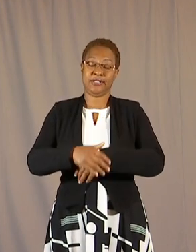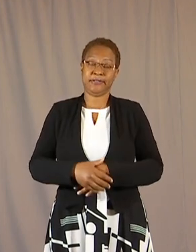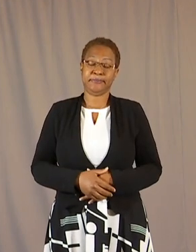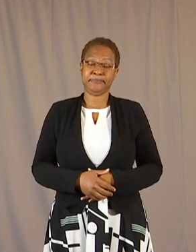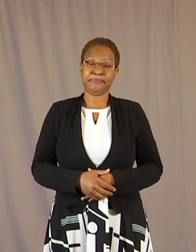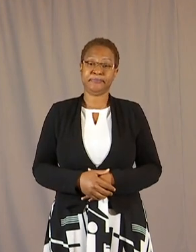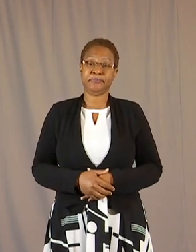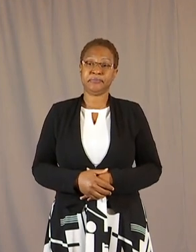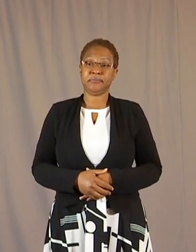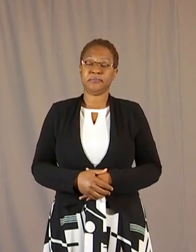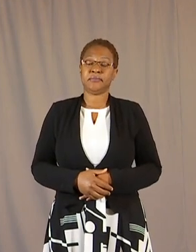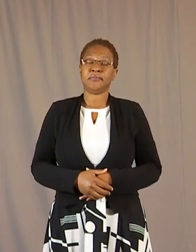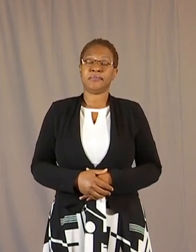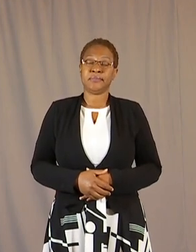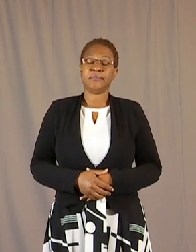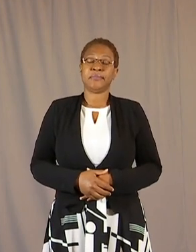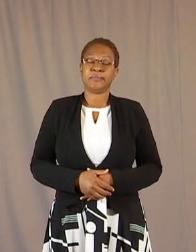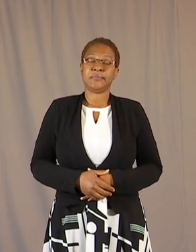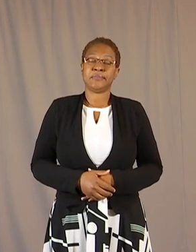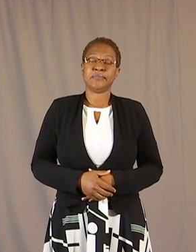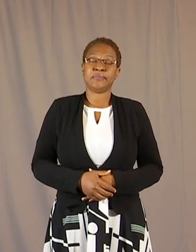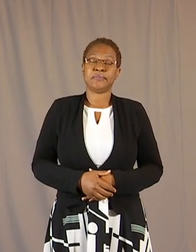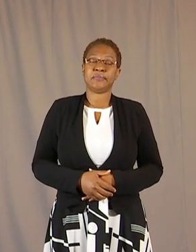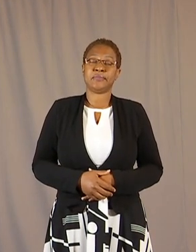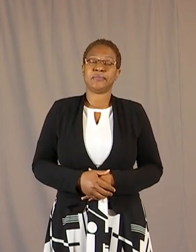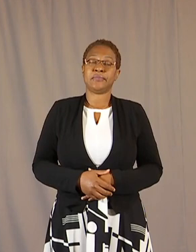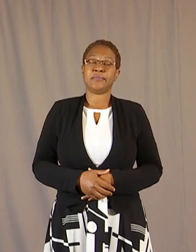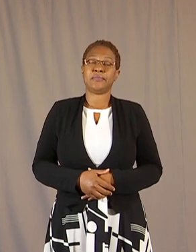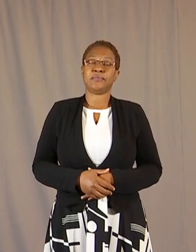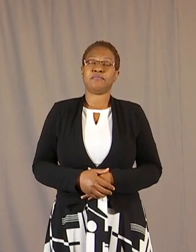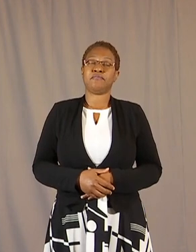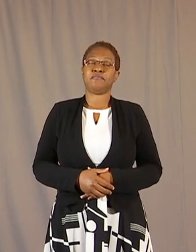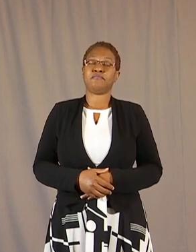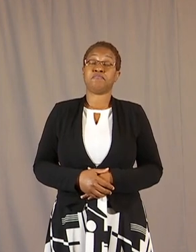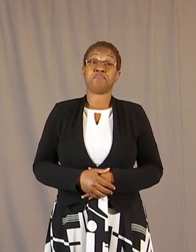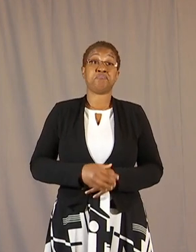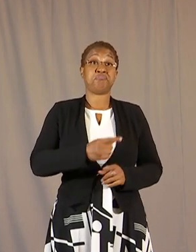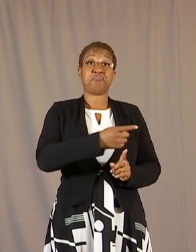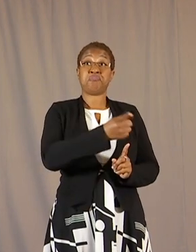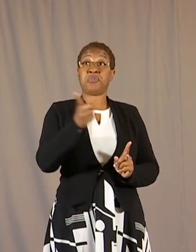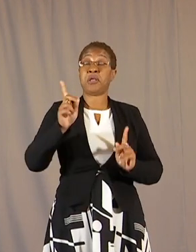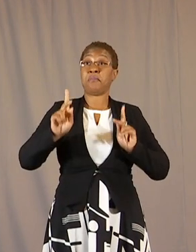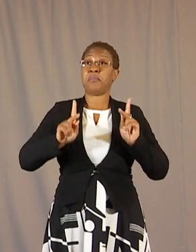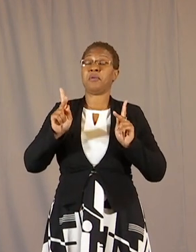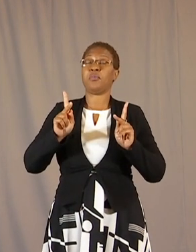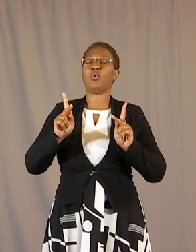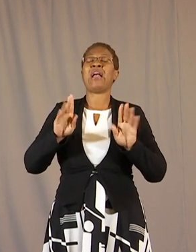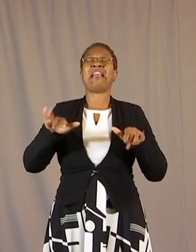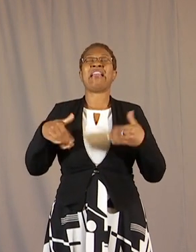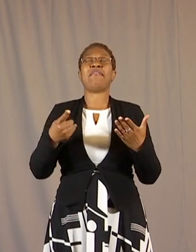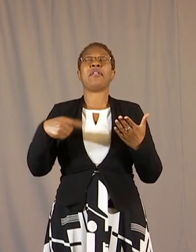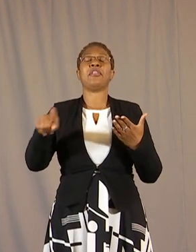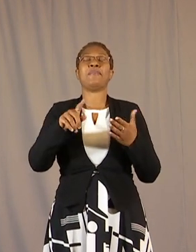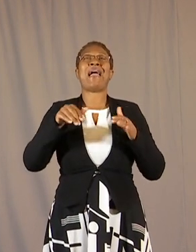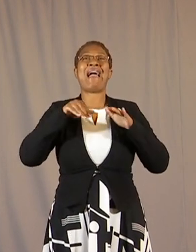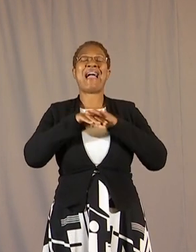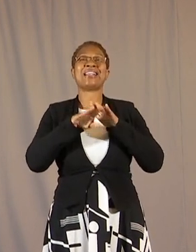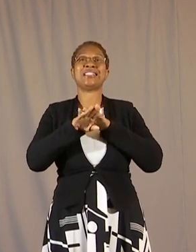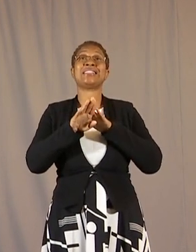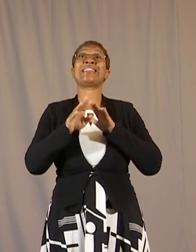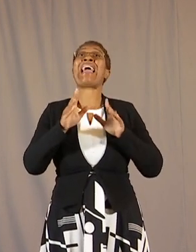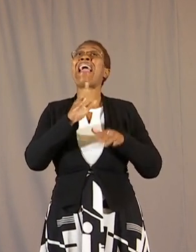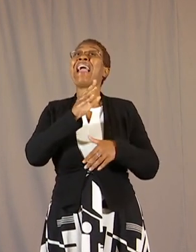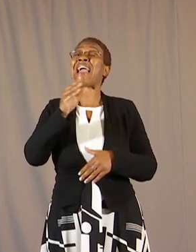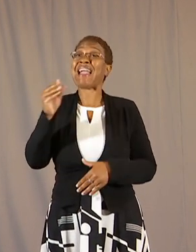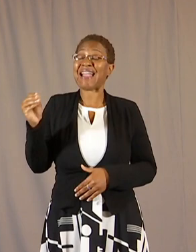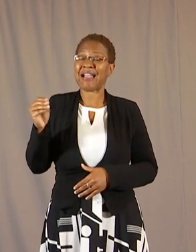of giving people the access and the opportunity to lead, right? It's not necessarily